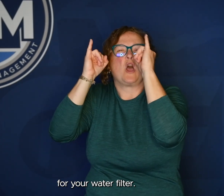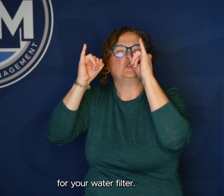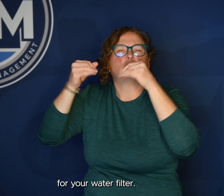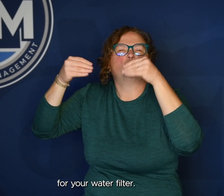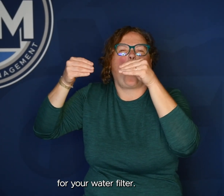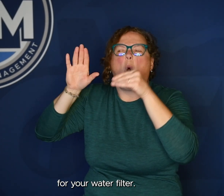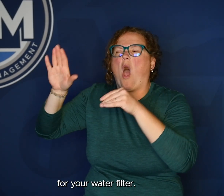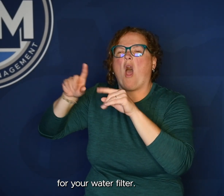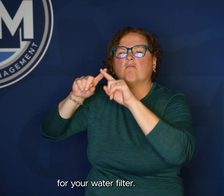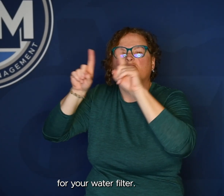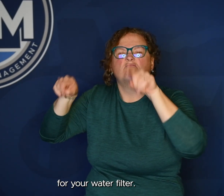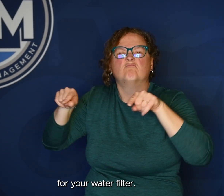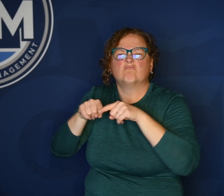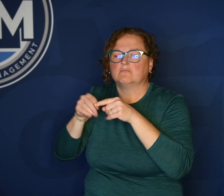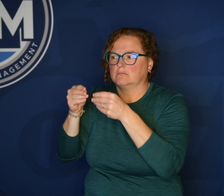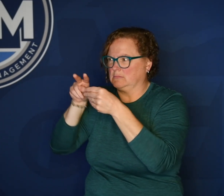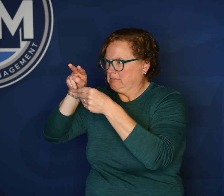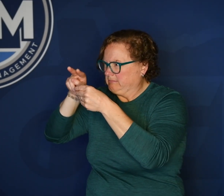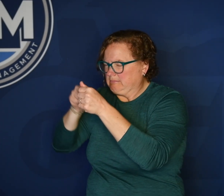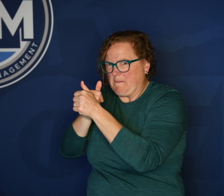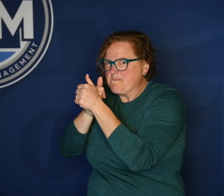filter.